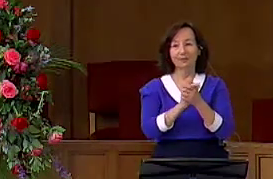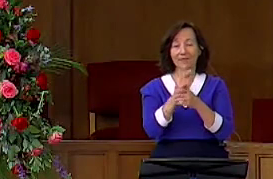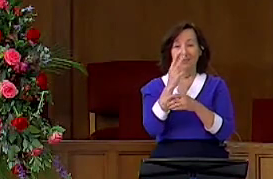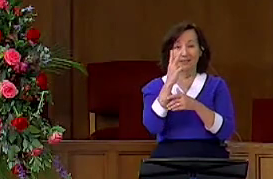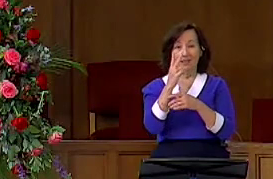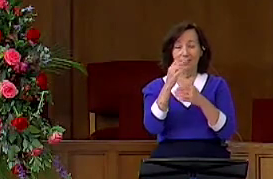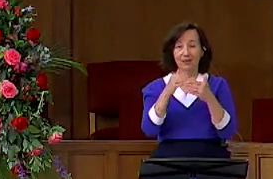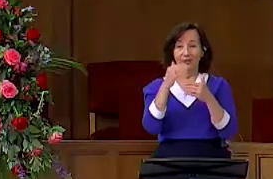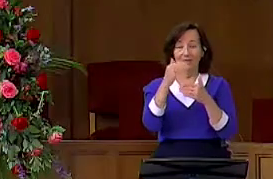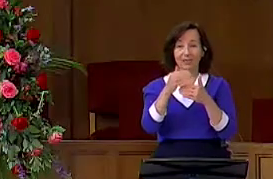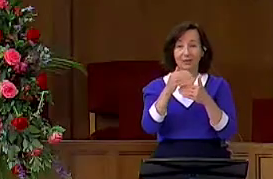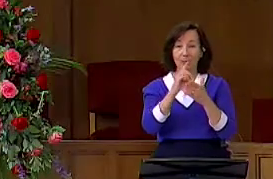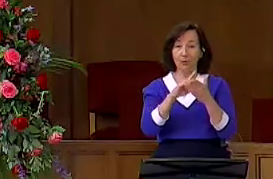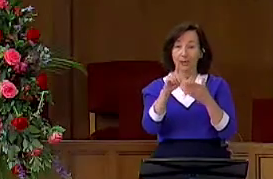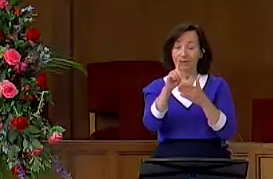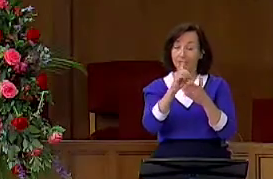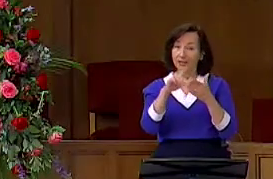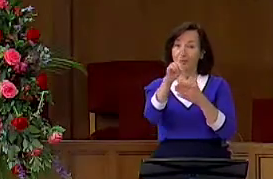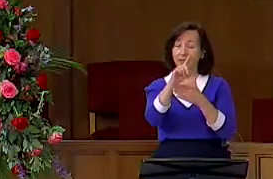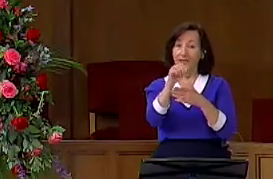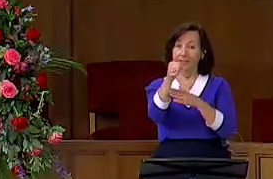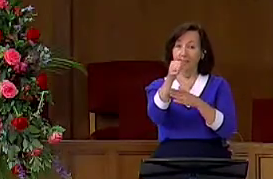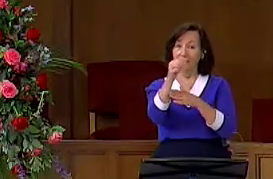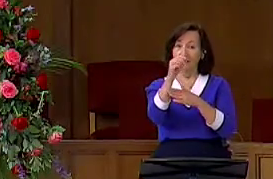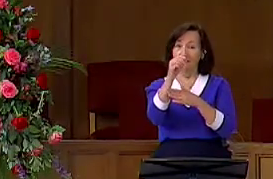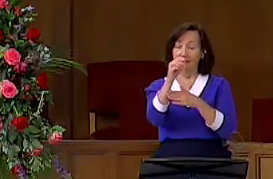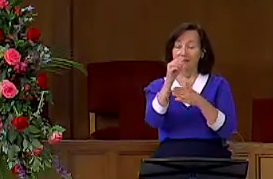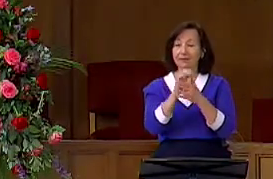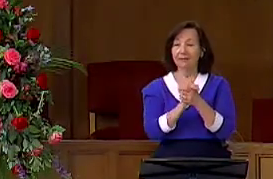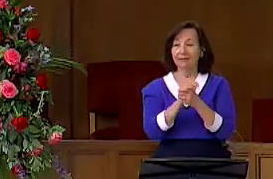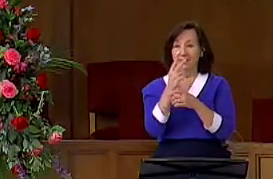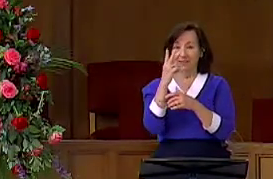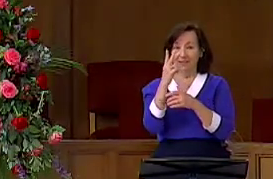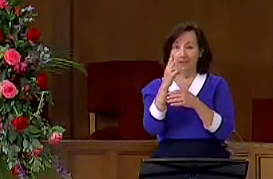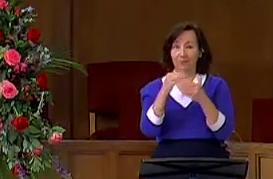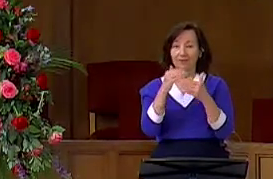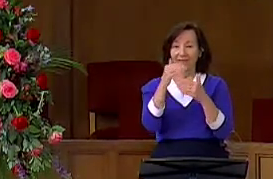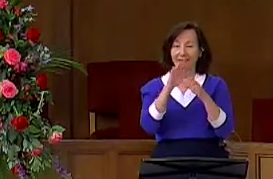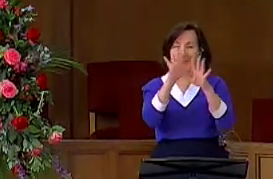next week. Invite somebody to come 10 o'clock next Sunday. See you next Sunday.